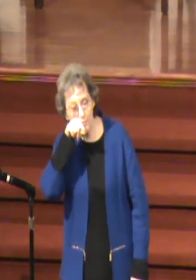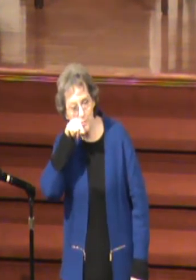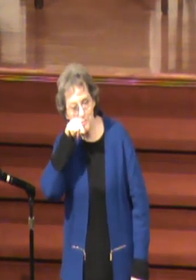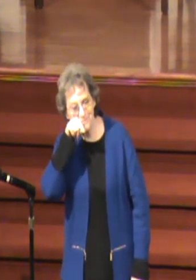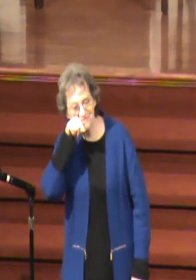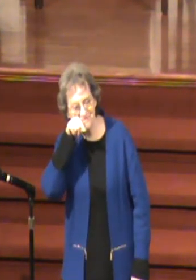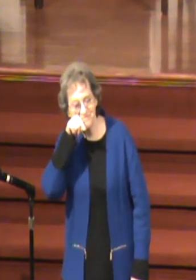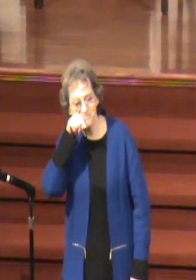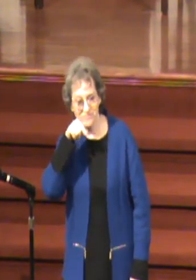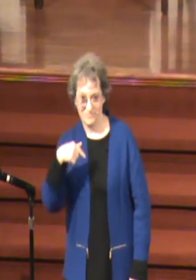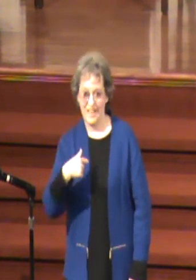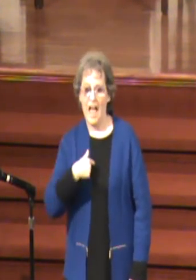sparrow, and